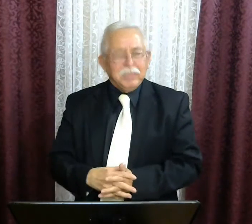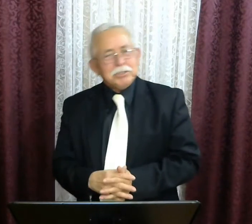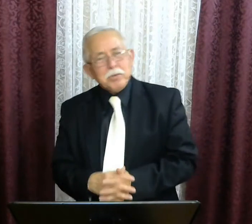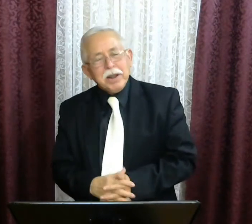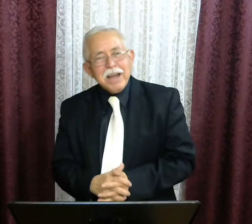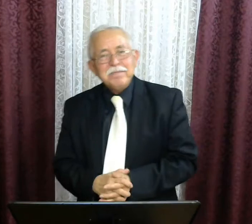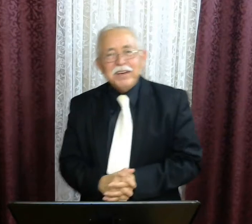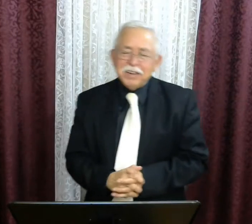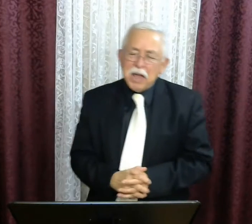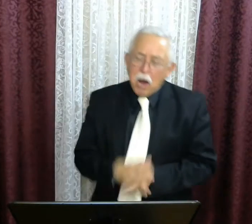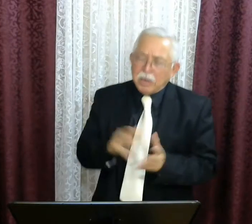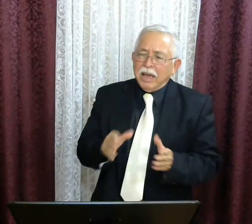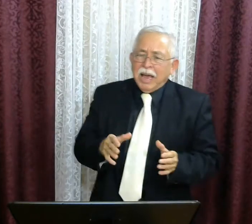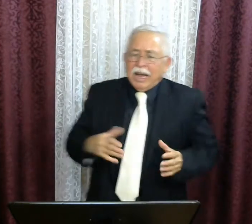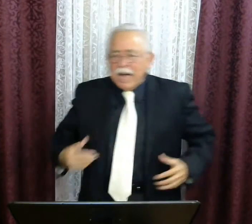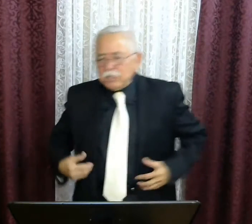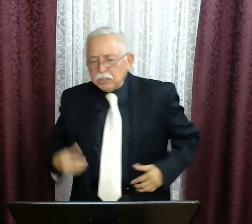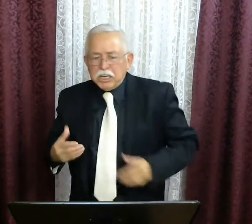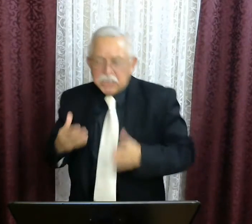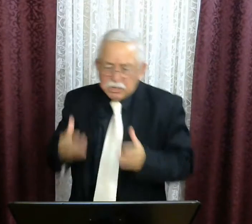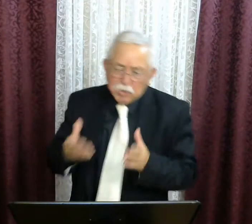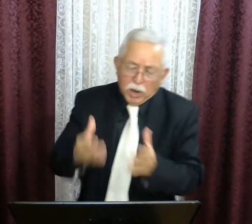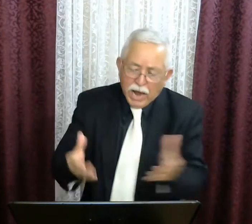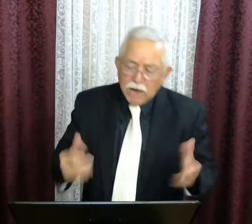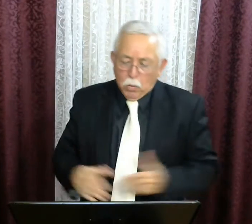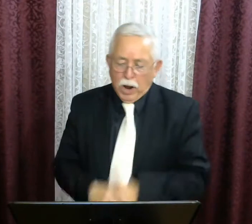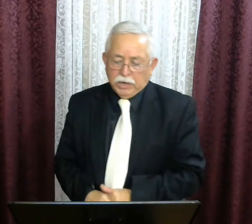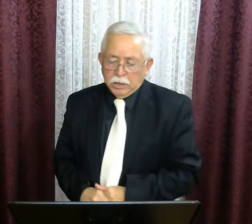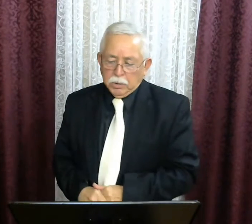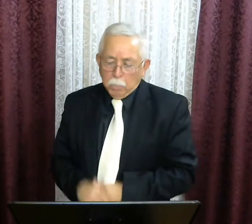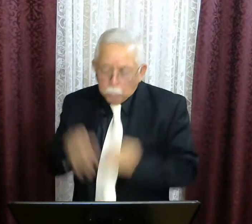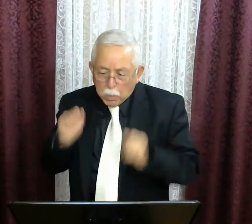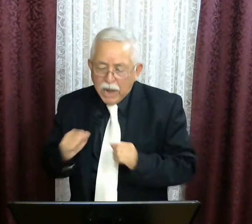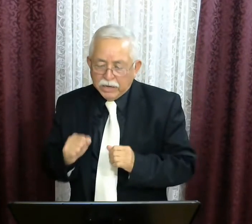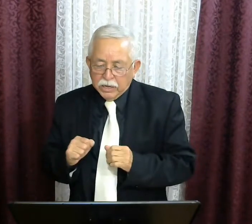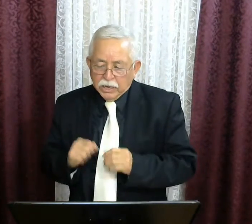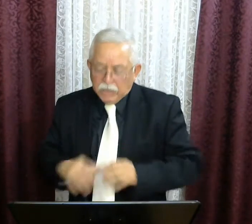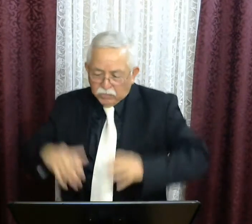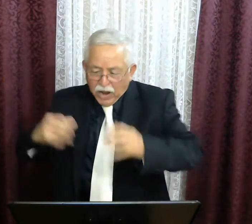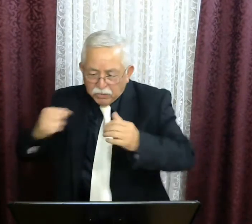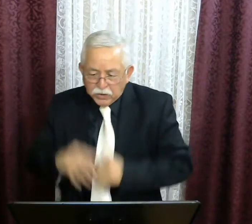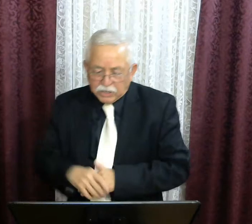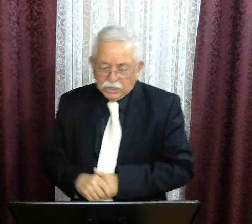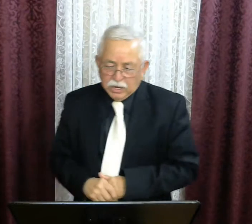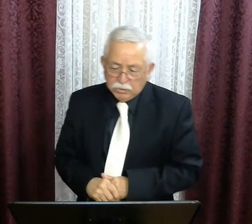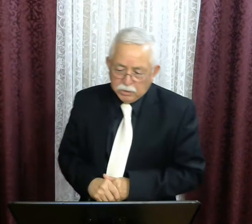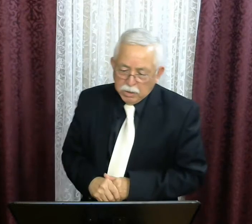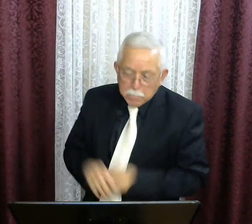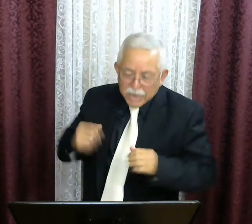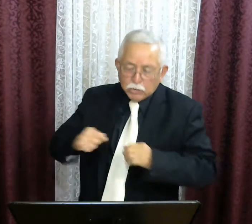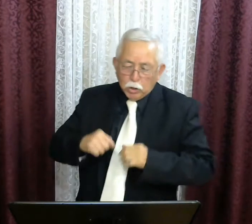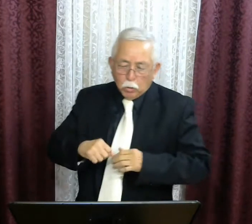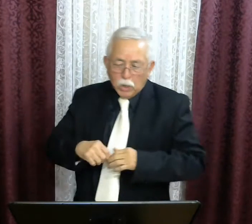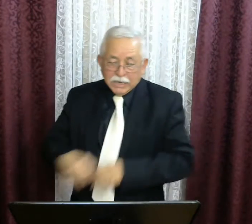see what I mean? Okay, God doesn't give me what I want. But if I fit my request into